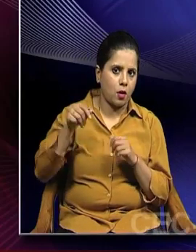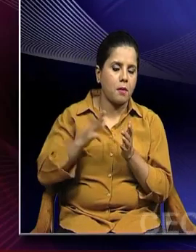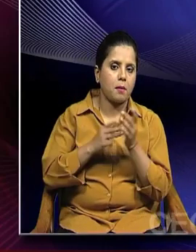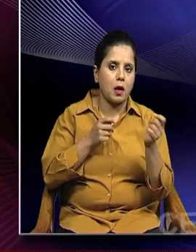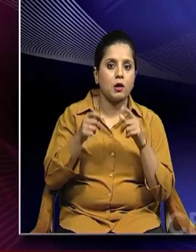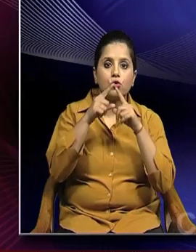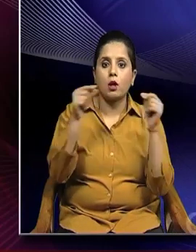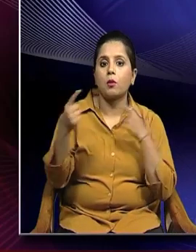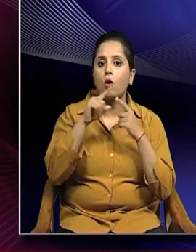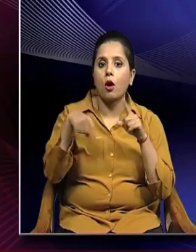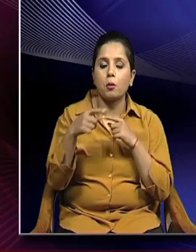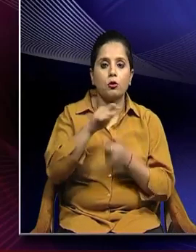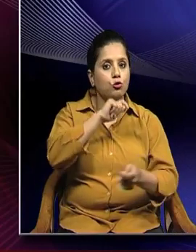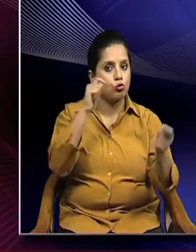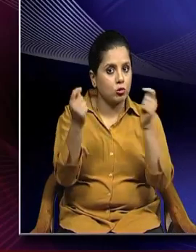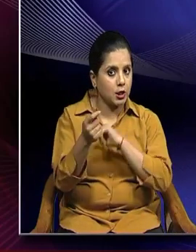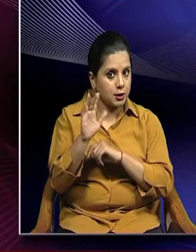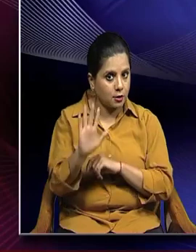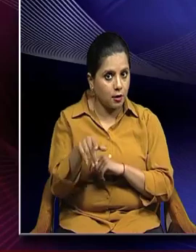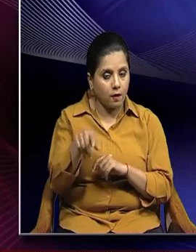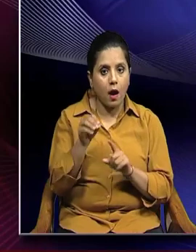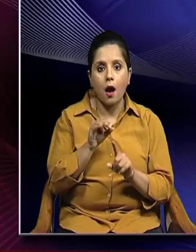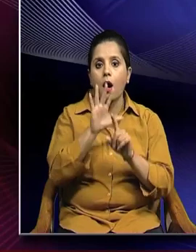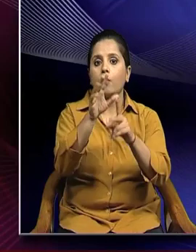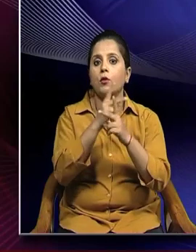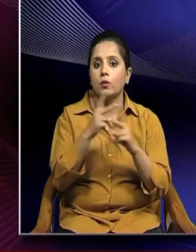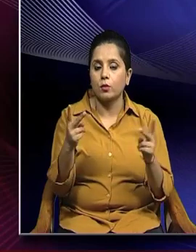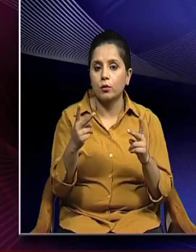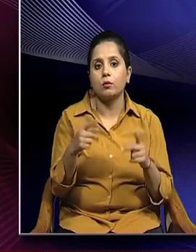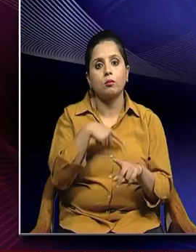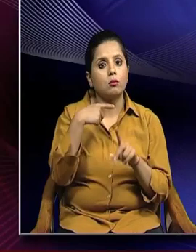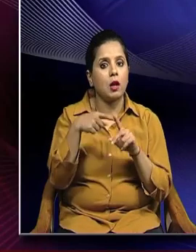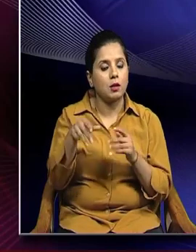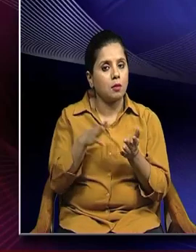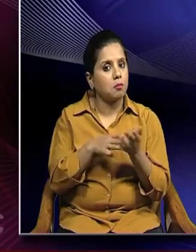about the transformational approach as far as the